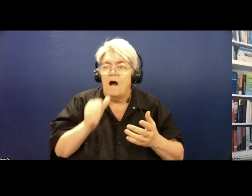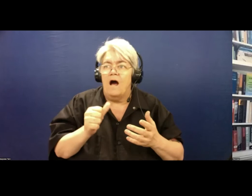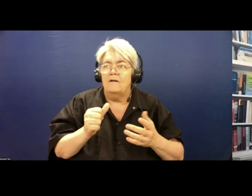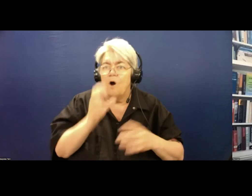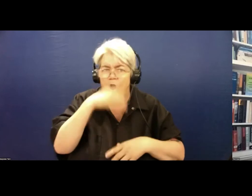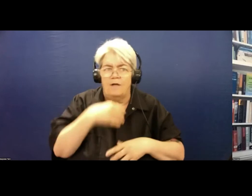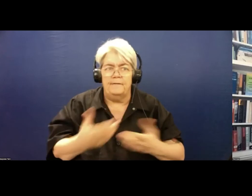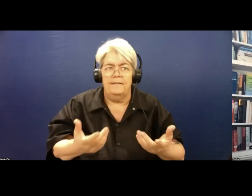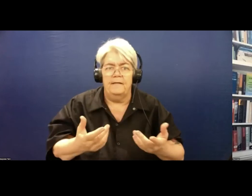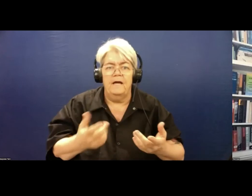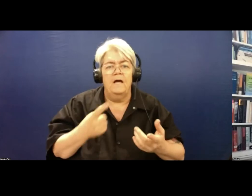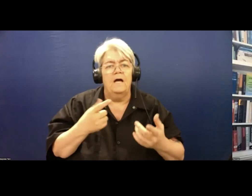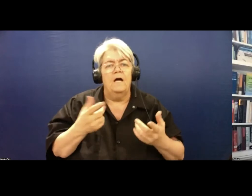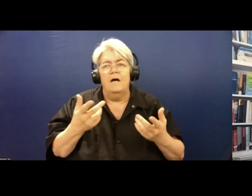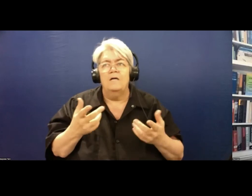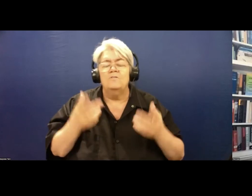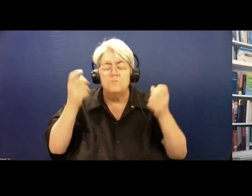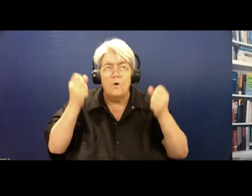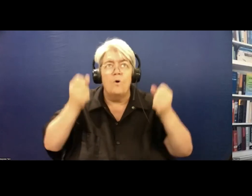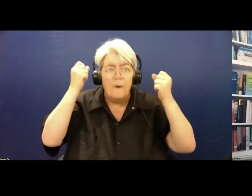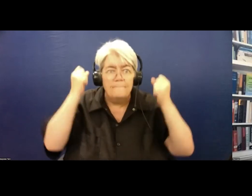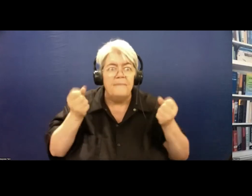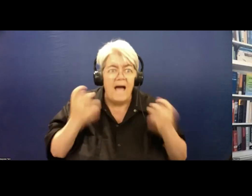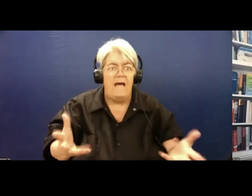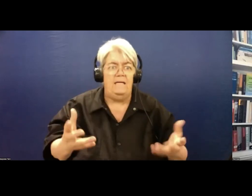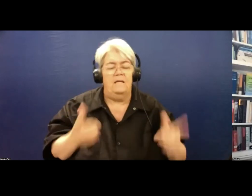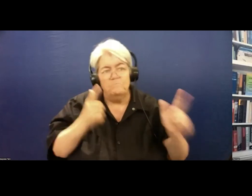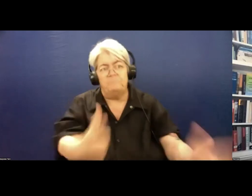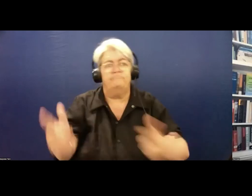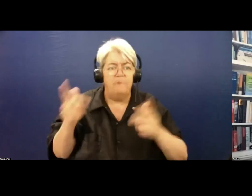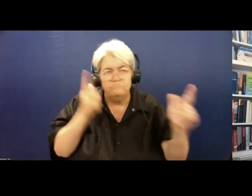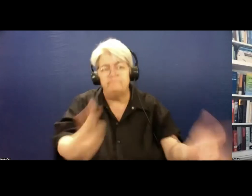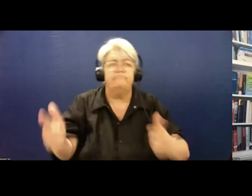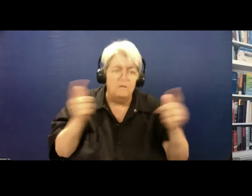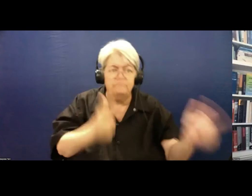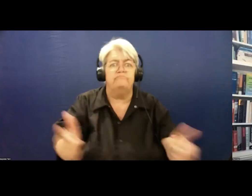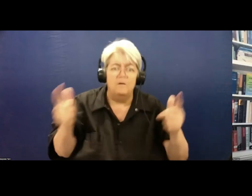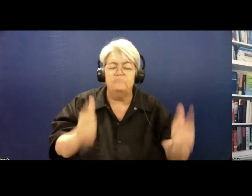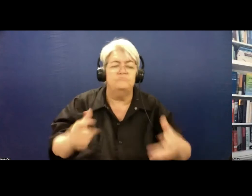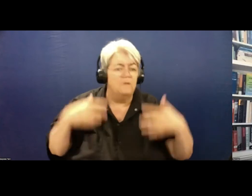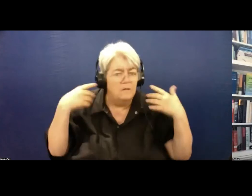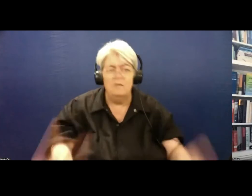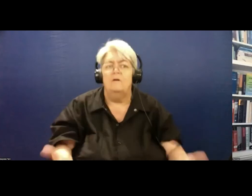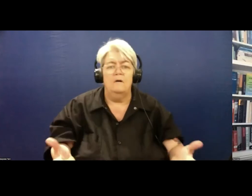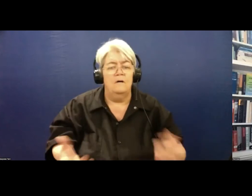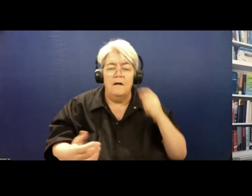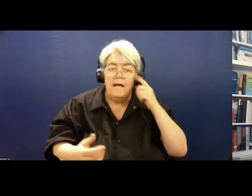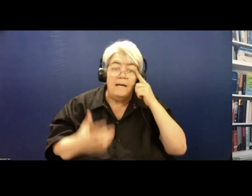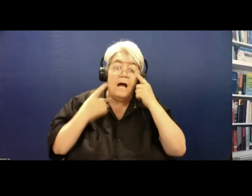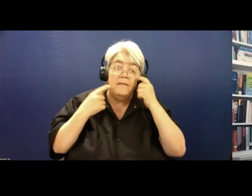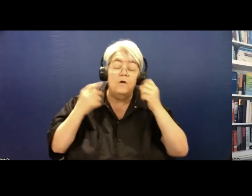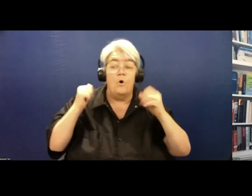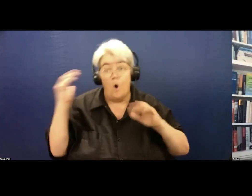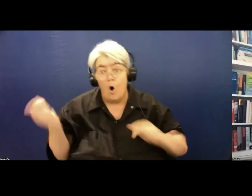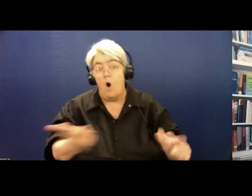just had way too much of this. I think we're all going to process it in